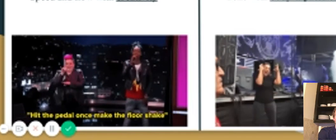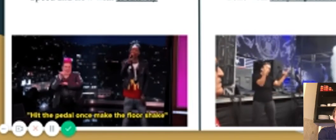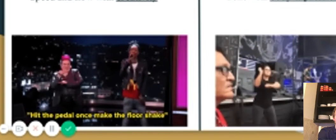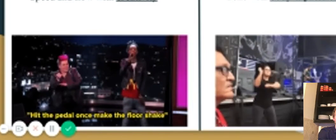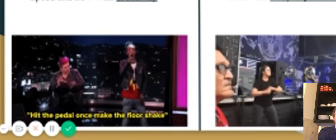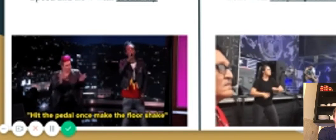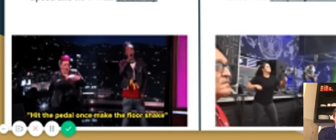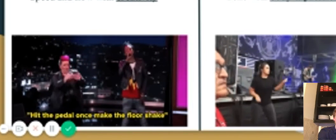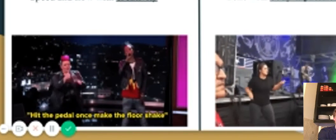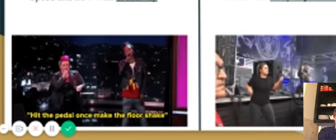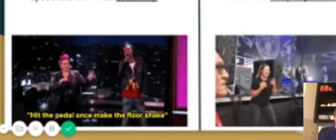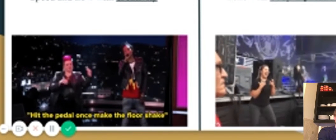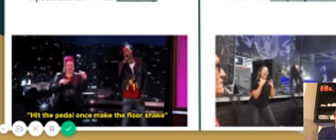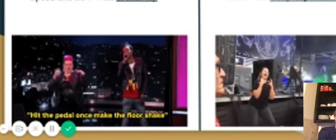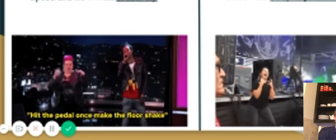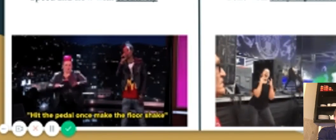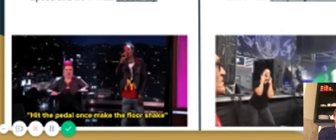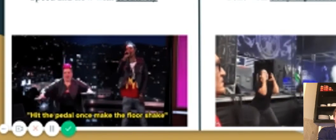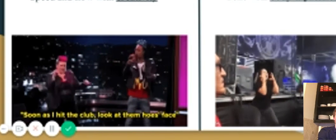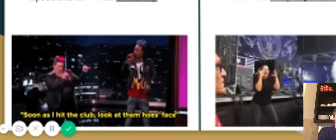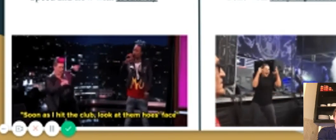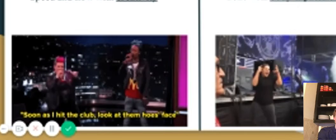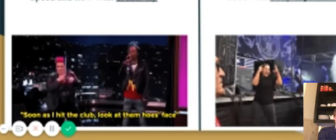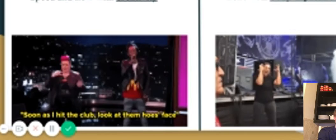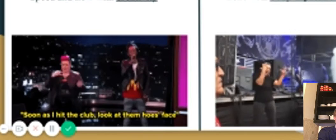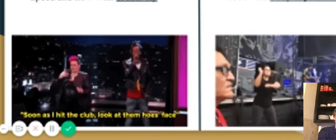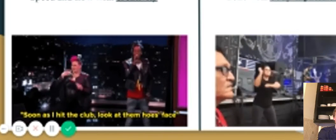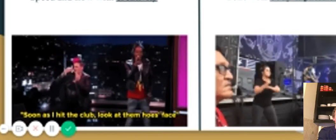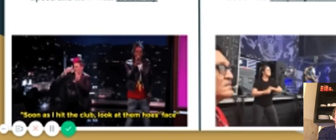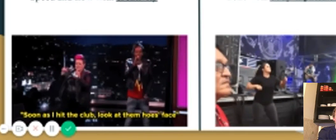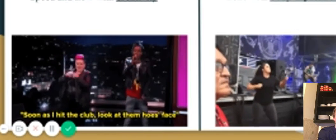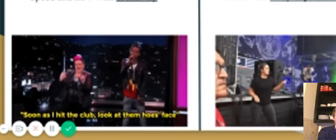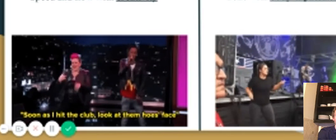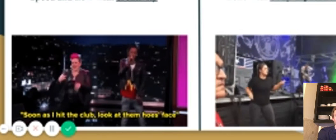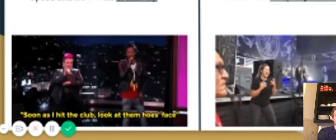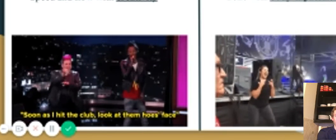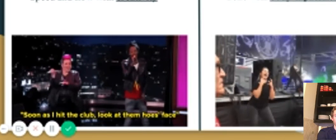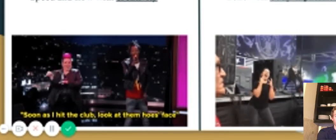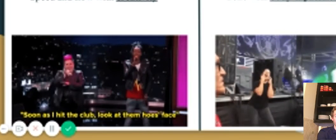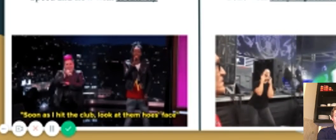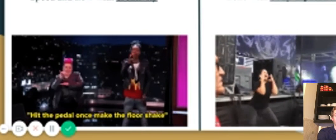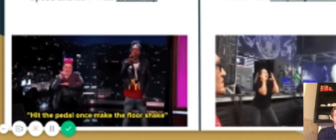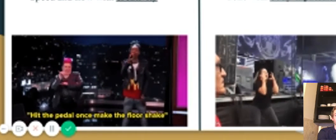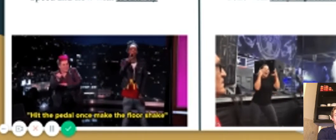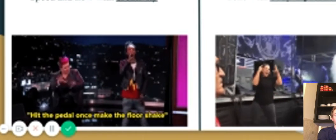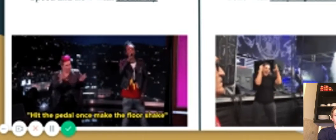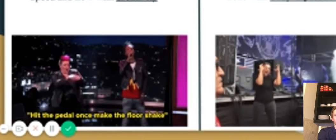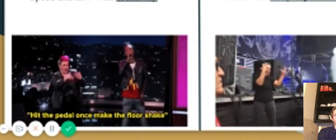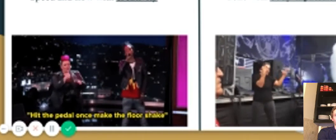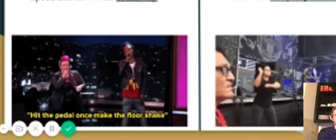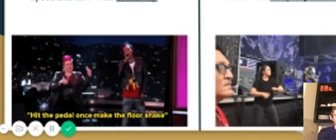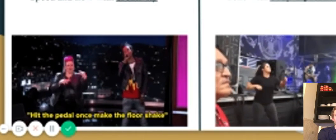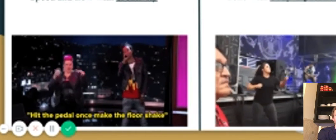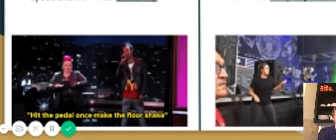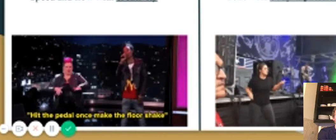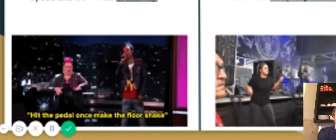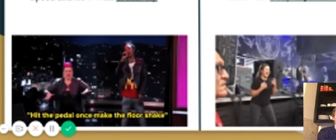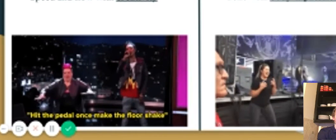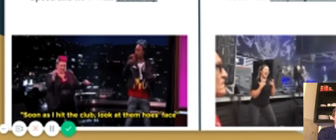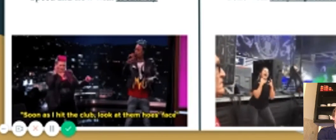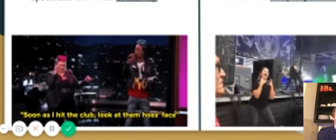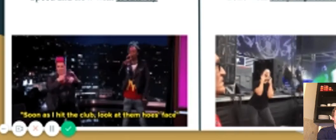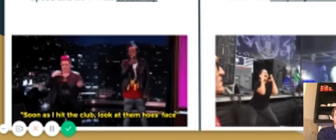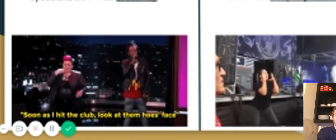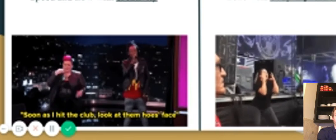at first. For tone, the translator's body expression can depict this. For